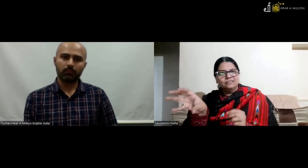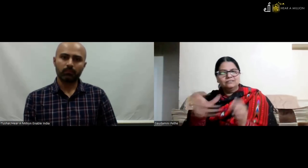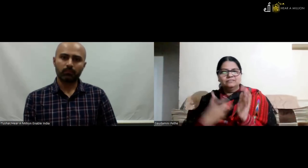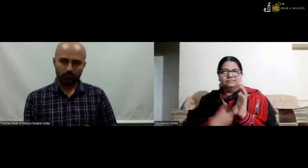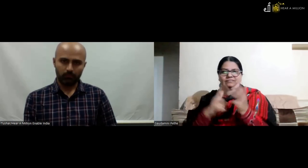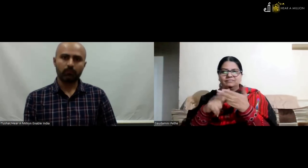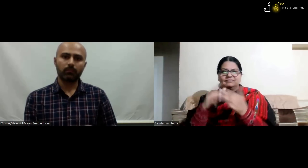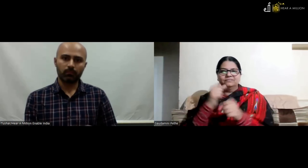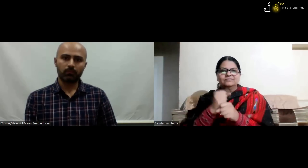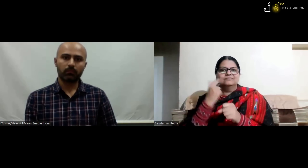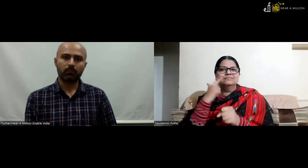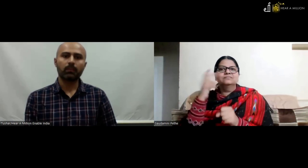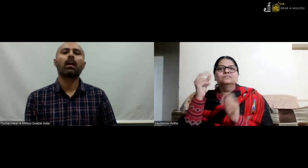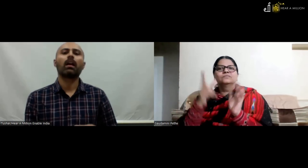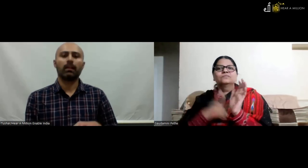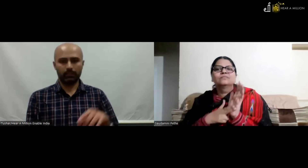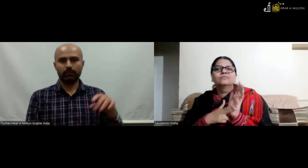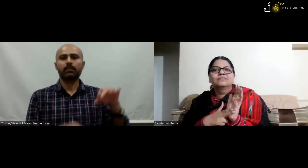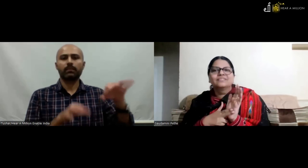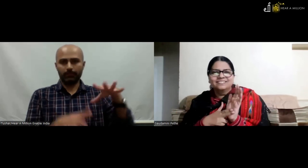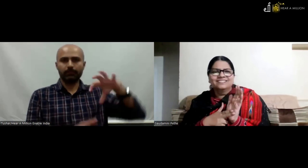a RTO regional.